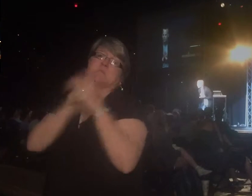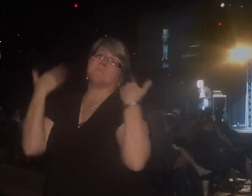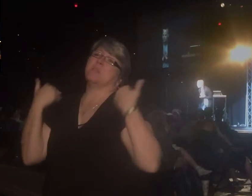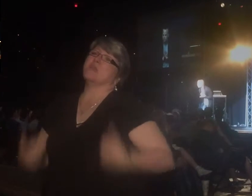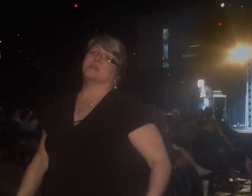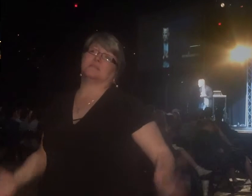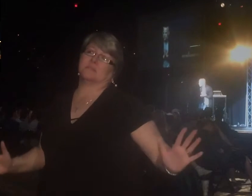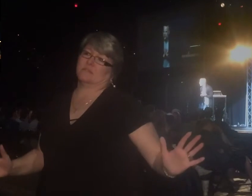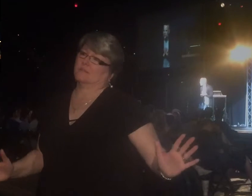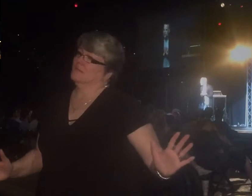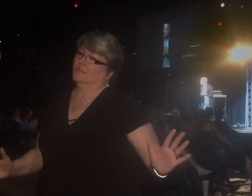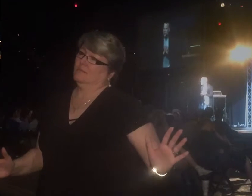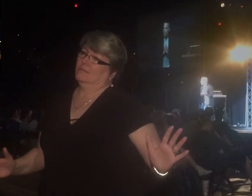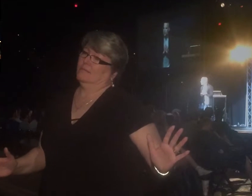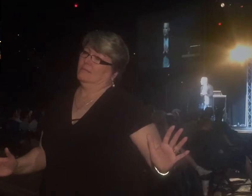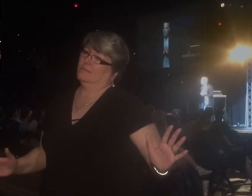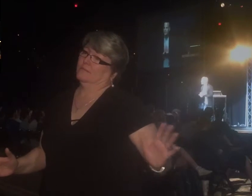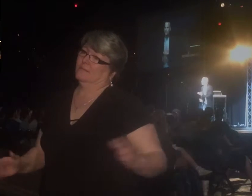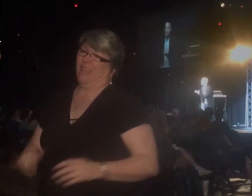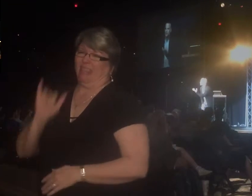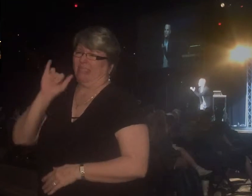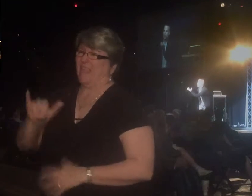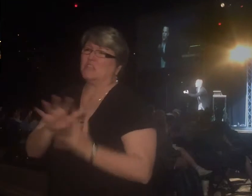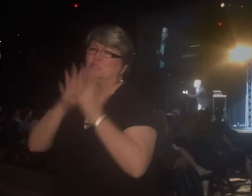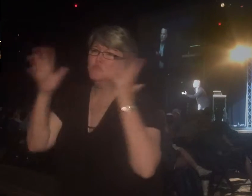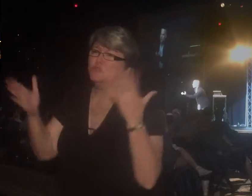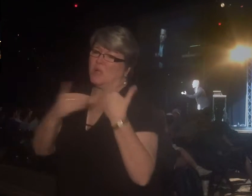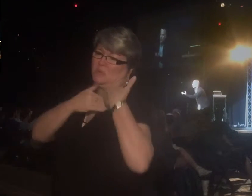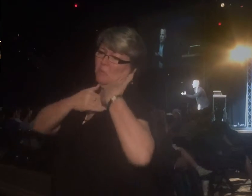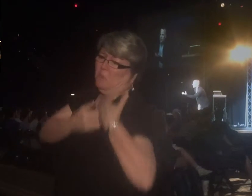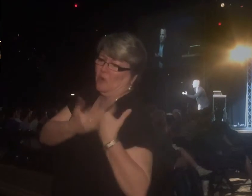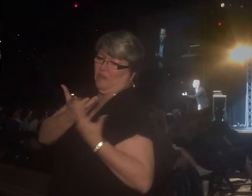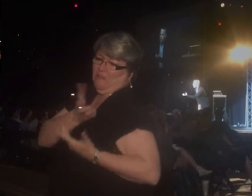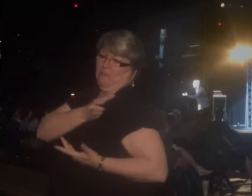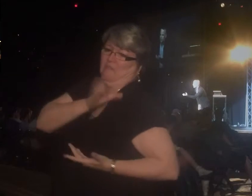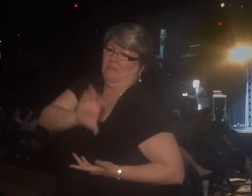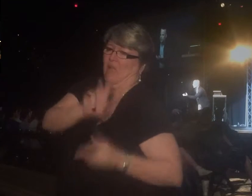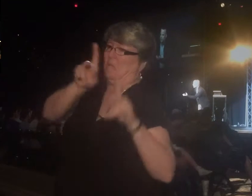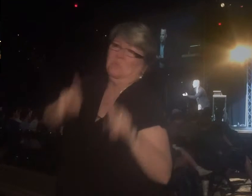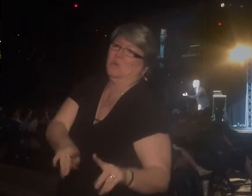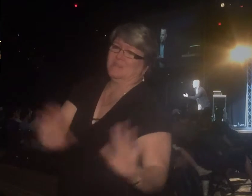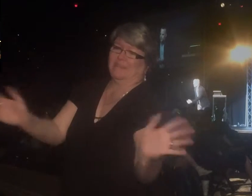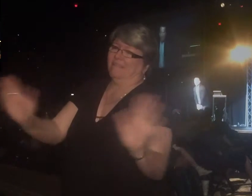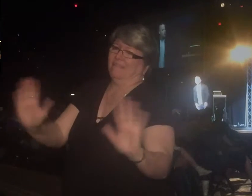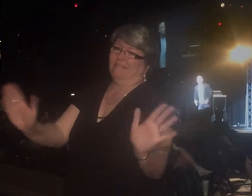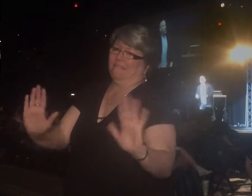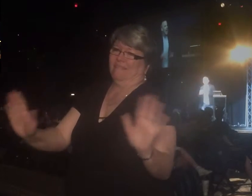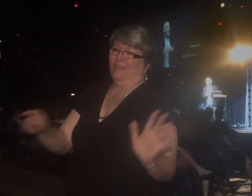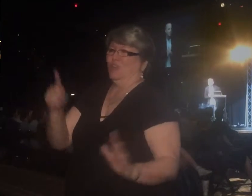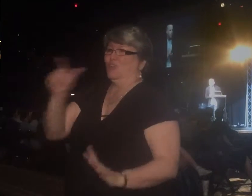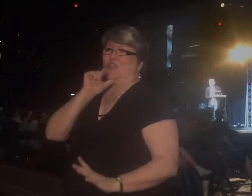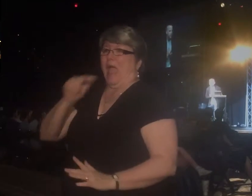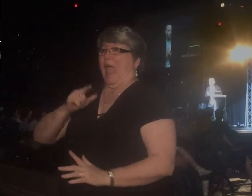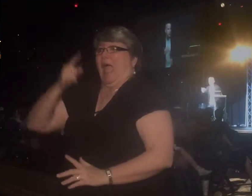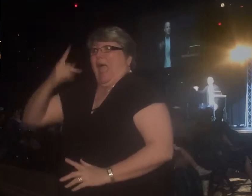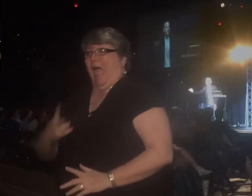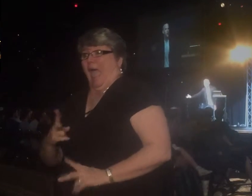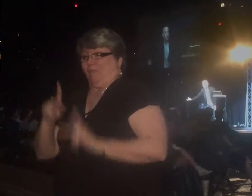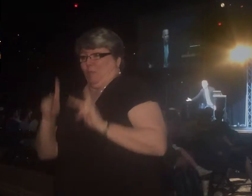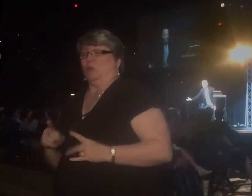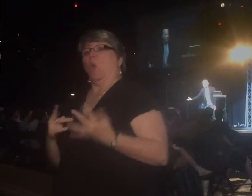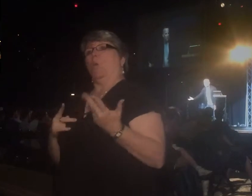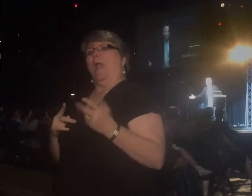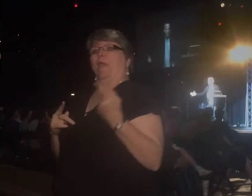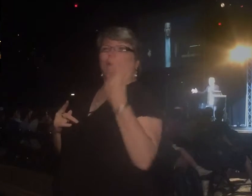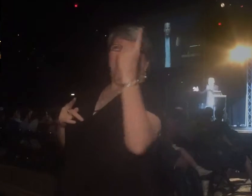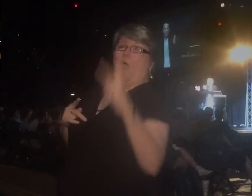complete, right? That's too much weight to put on another human being. You're not half a person waiting for